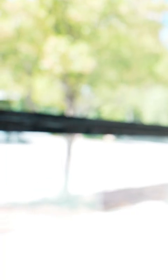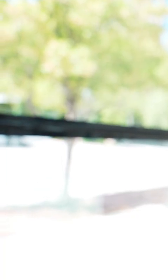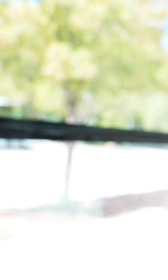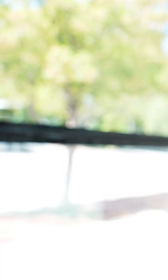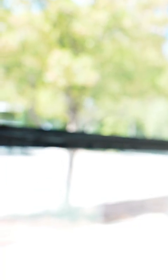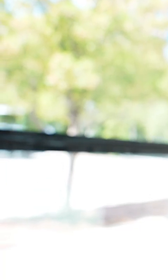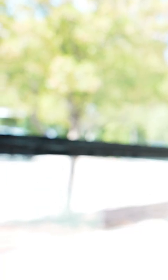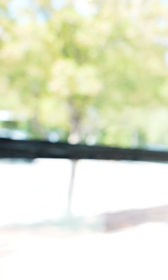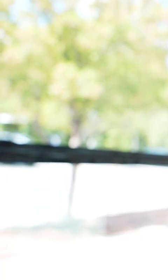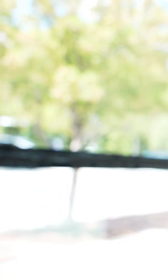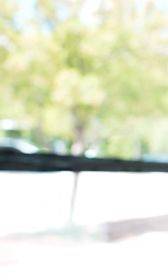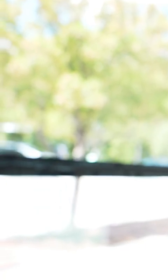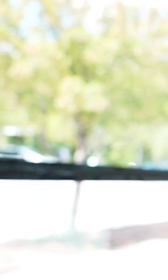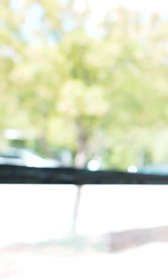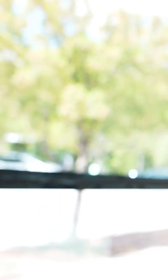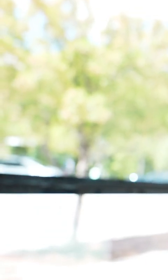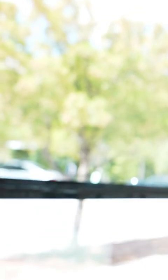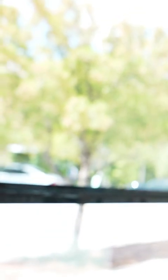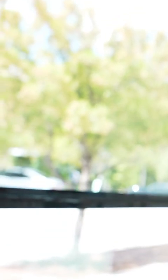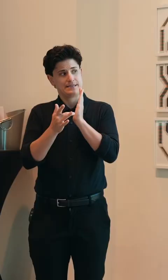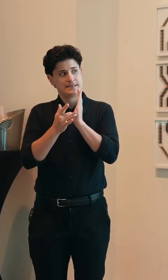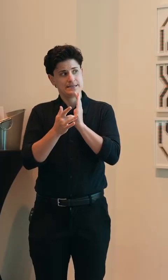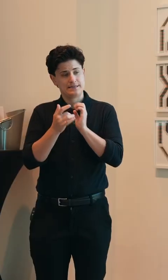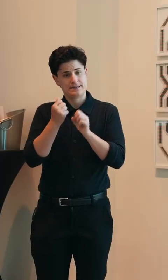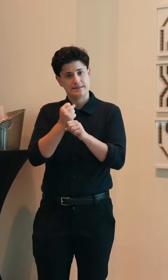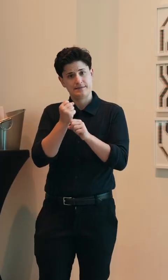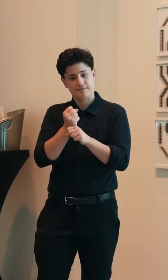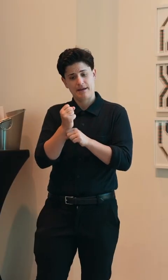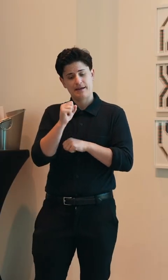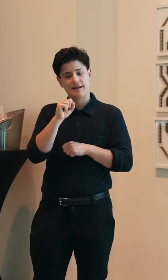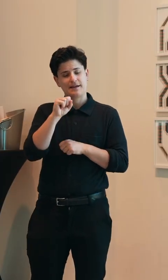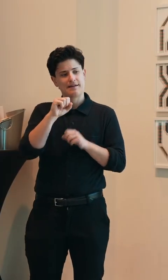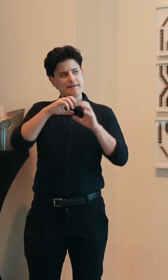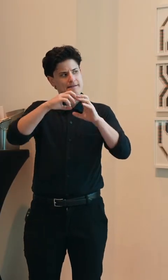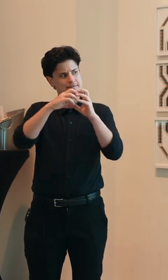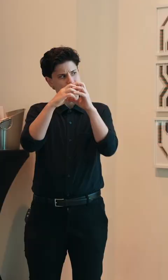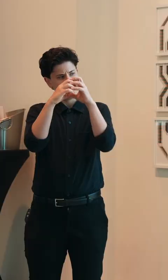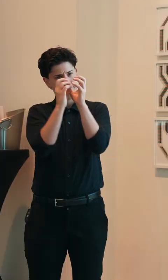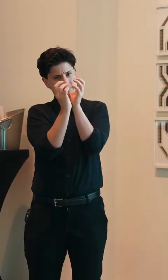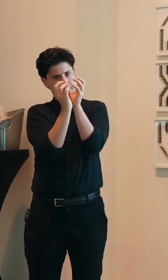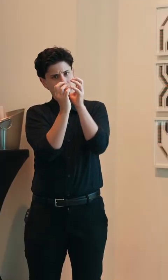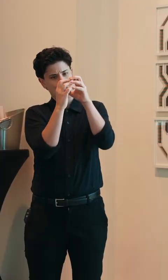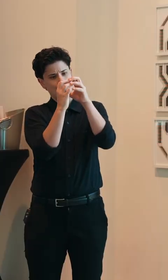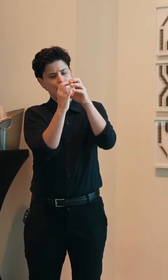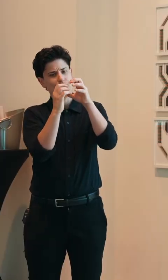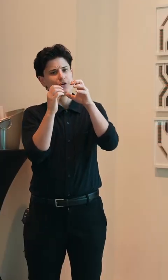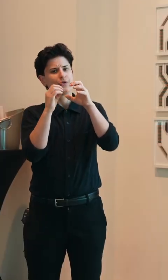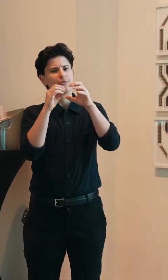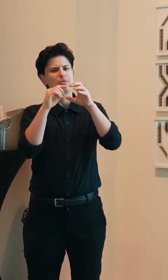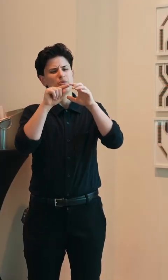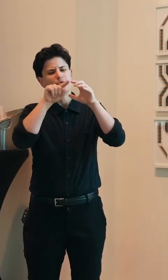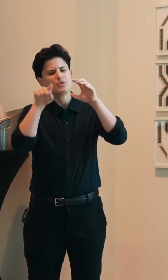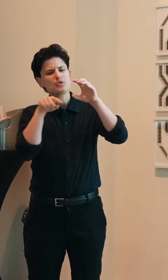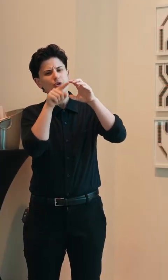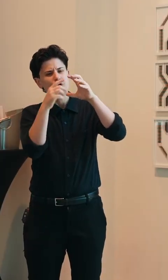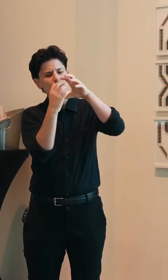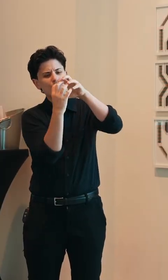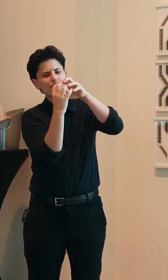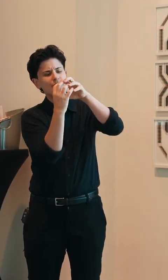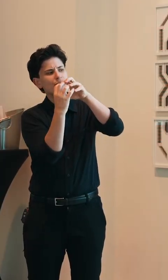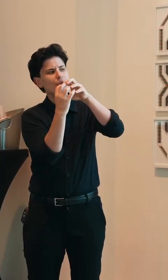had developed a technique to make spheres using a video camera